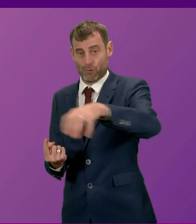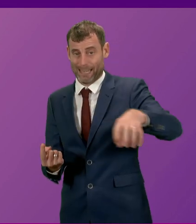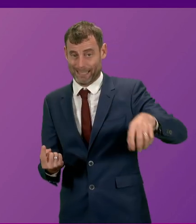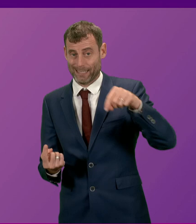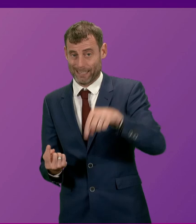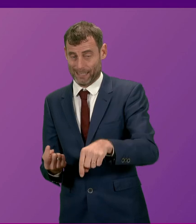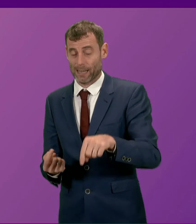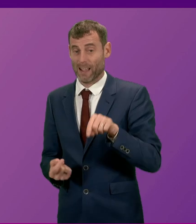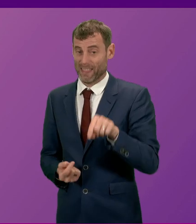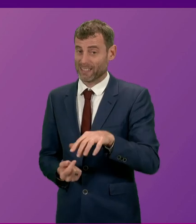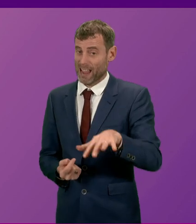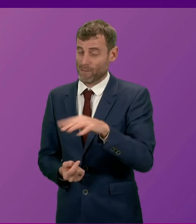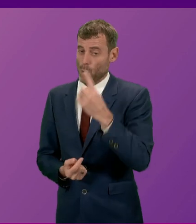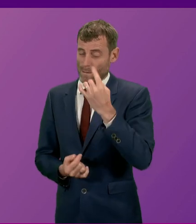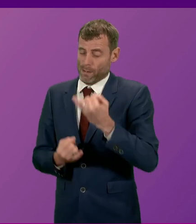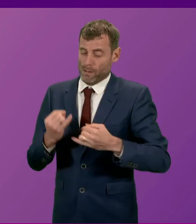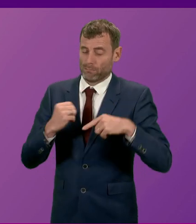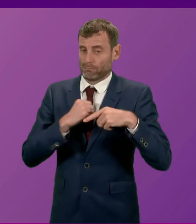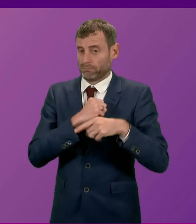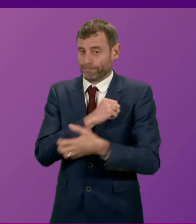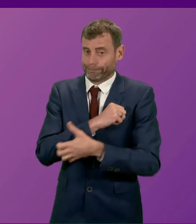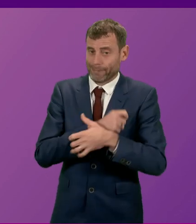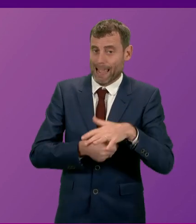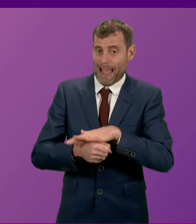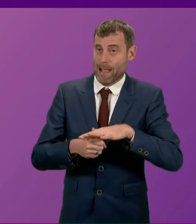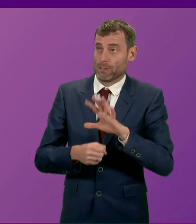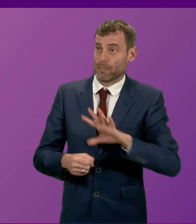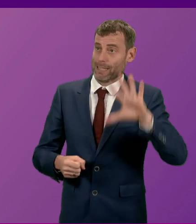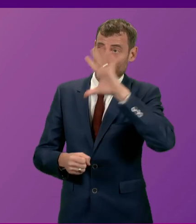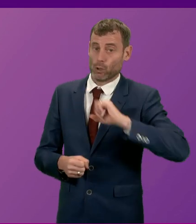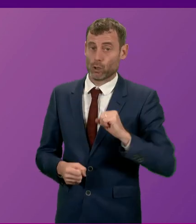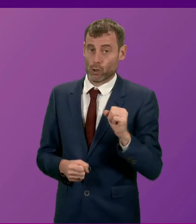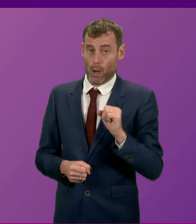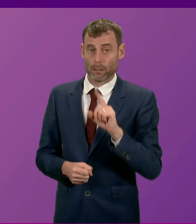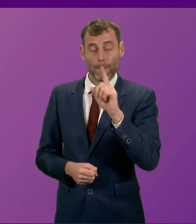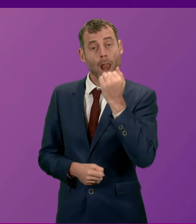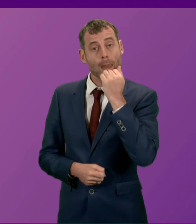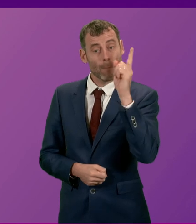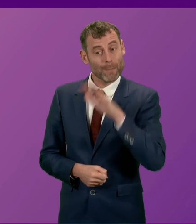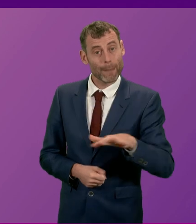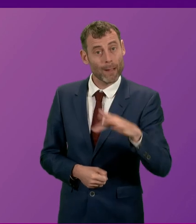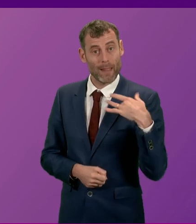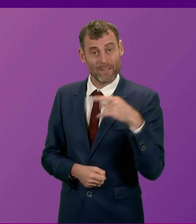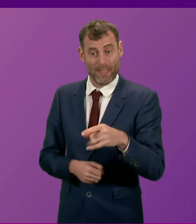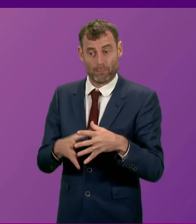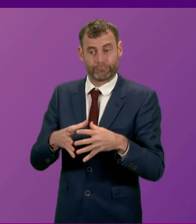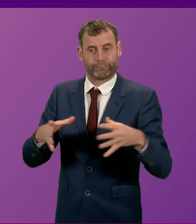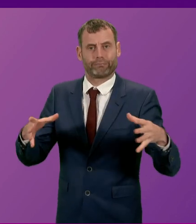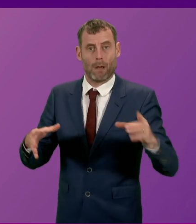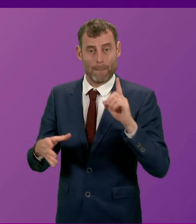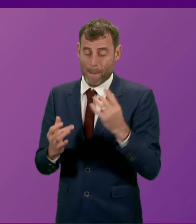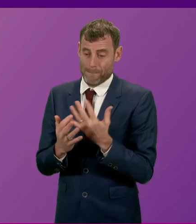of the most deprived areas of Scotland, with a rapidly increasing population with complex and multifaceted health